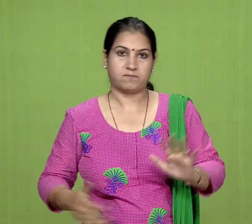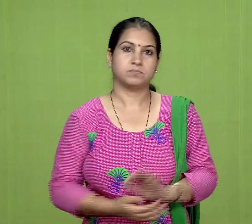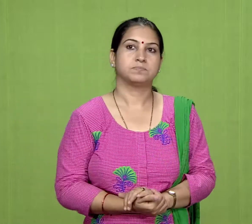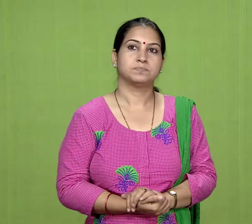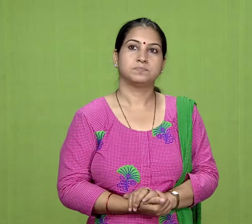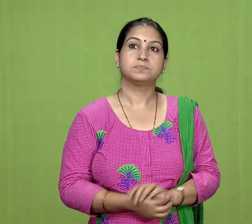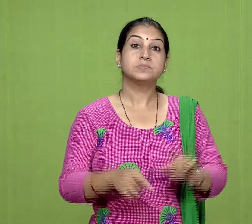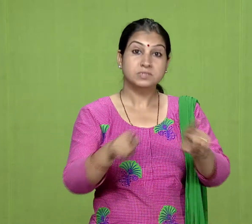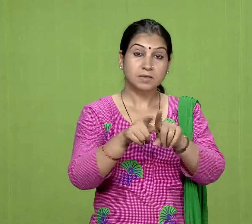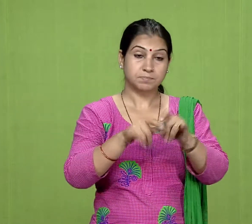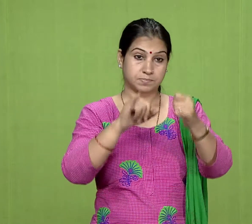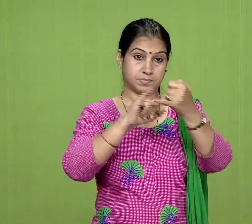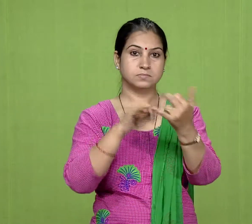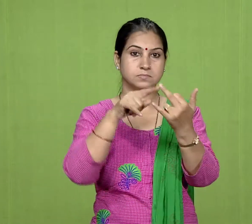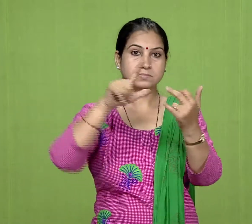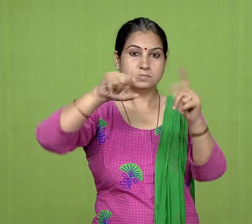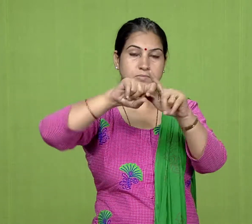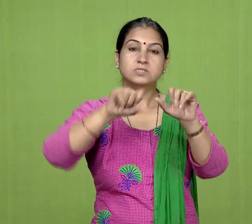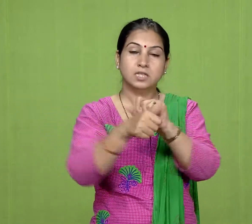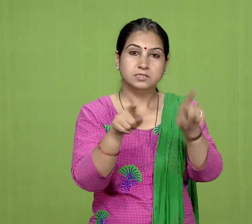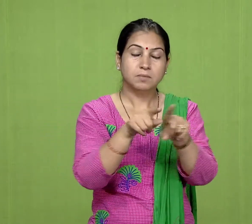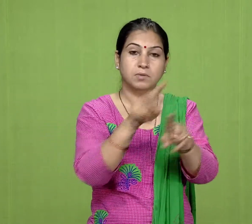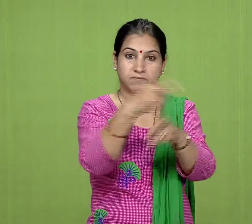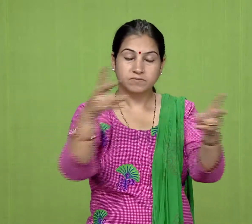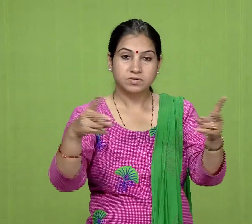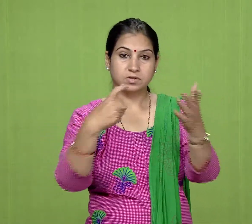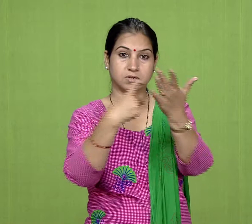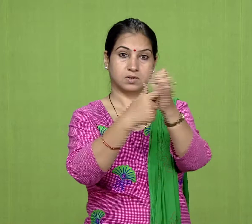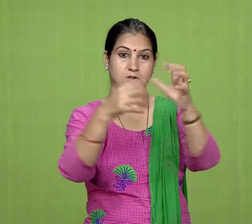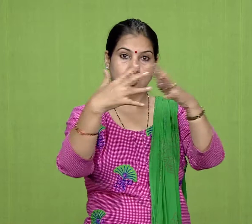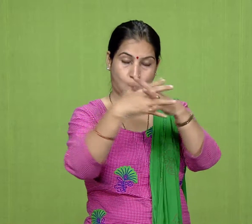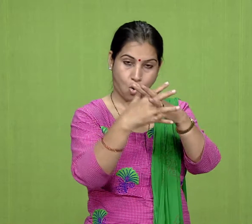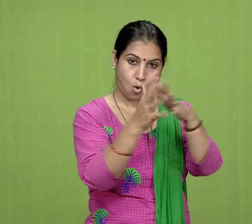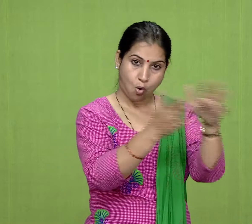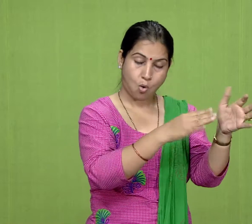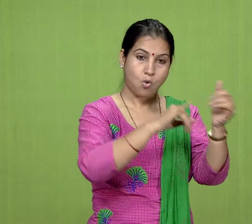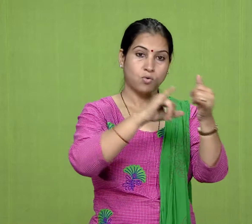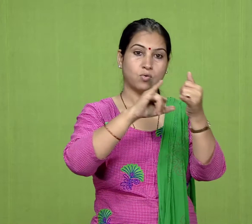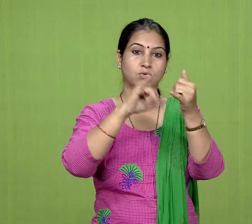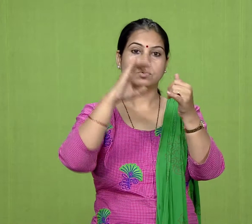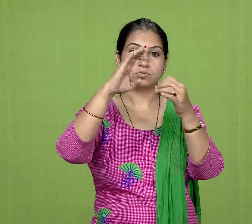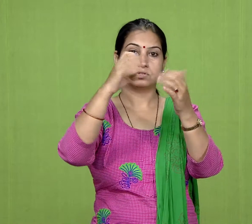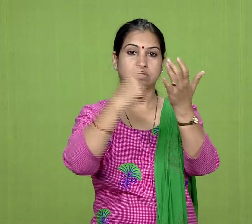Silk fabric is also available as raw silk and satin